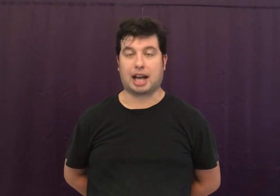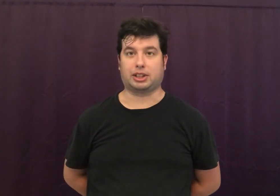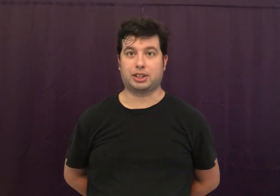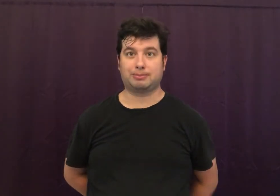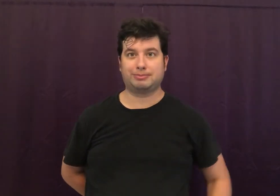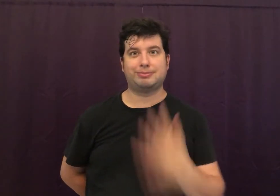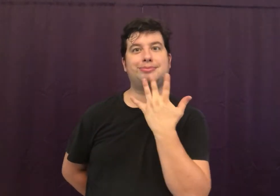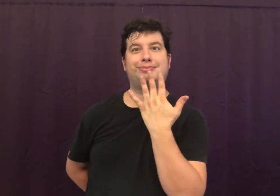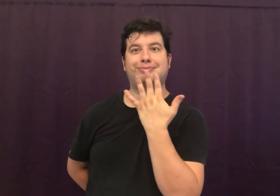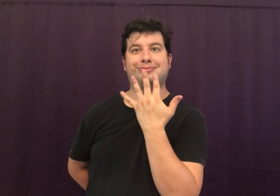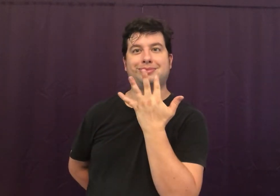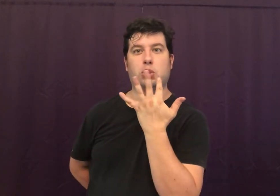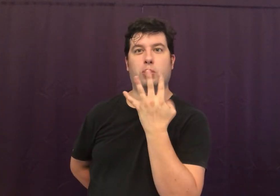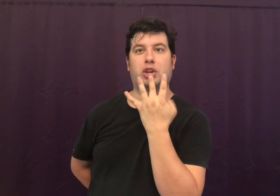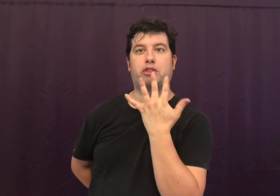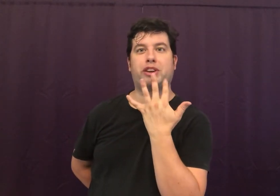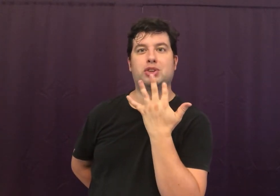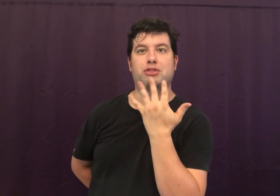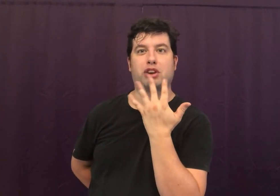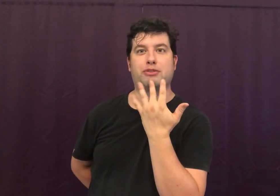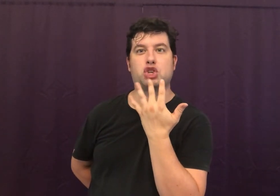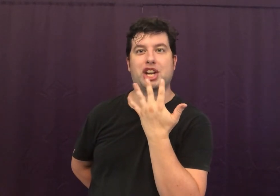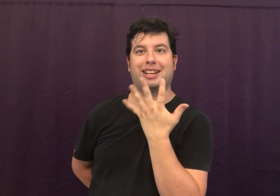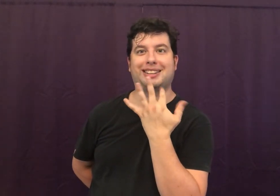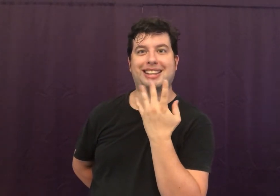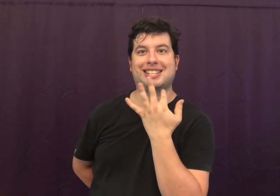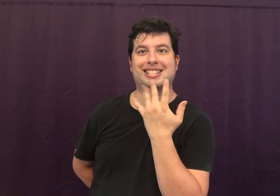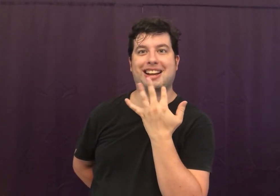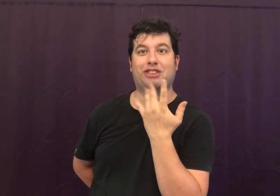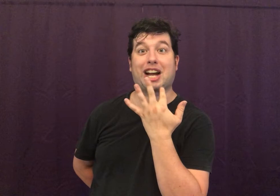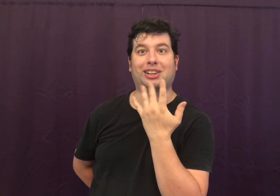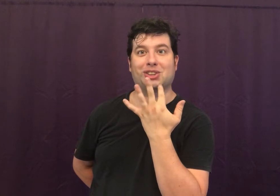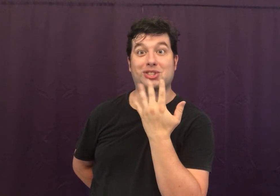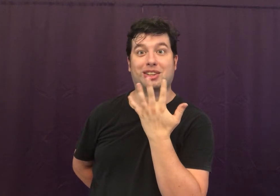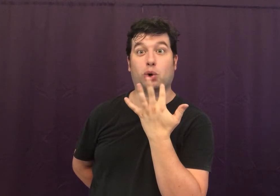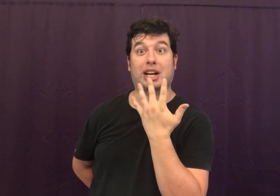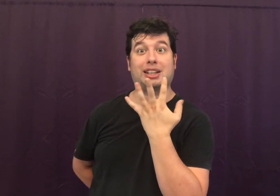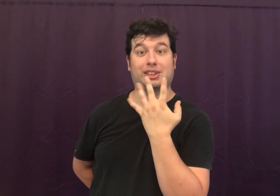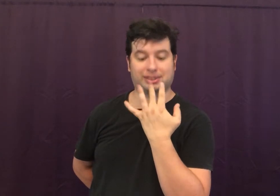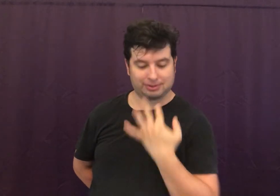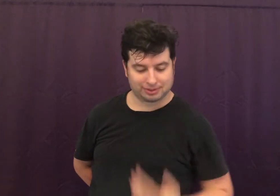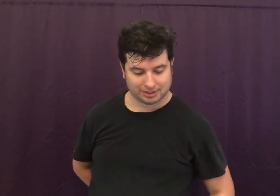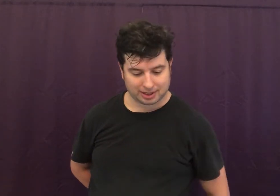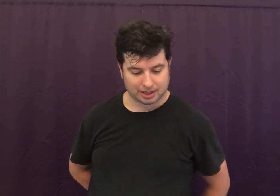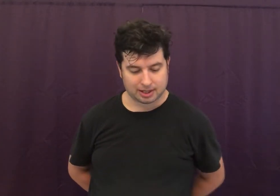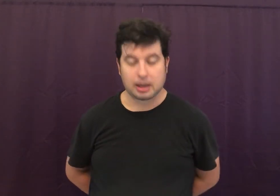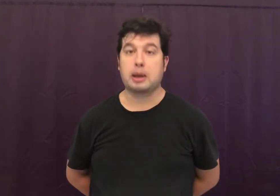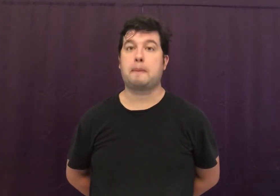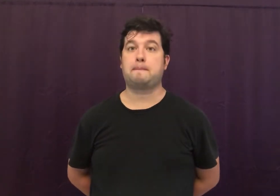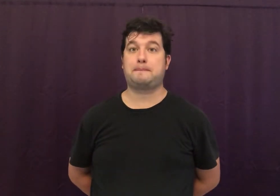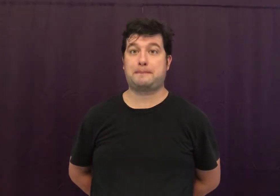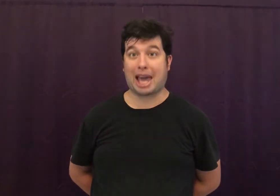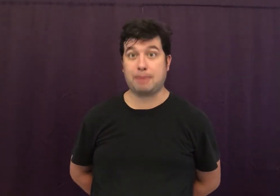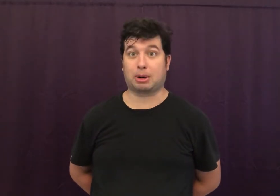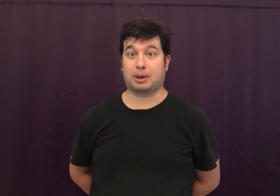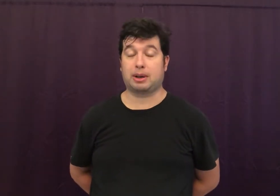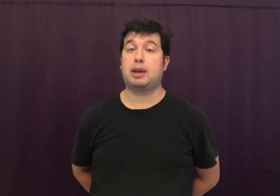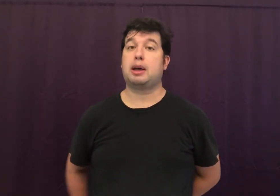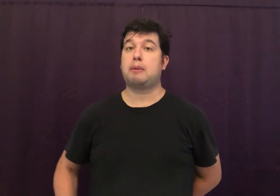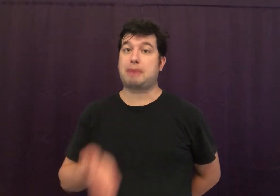Colored. You wiggle your fingers in front of your chin. That's the sign for colors, or colored. Paper.